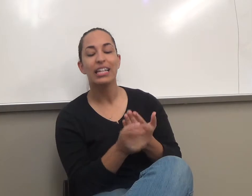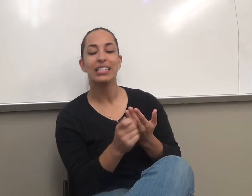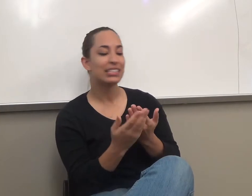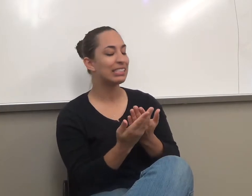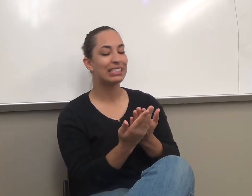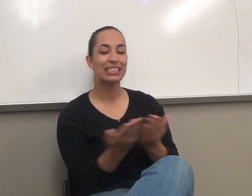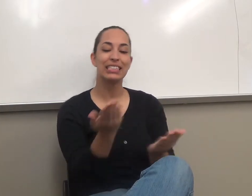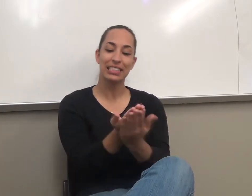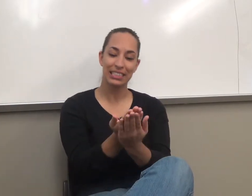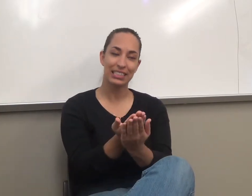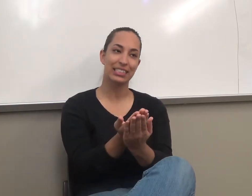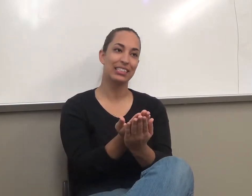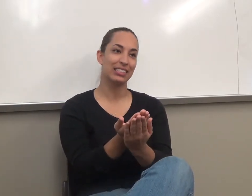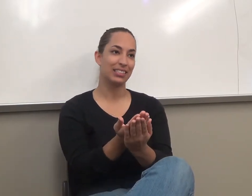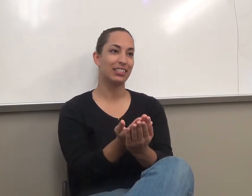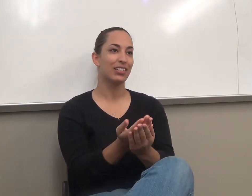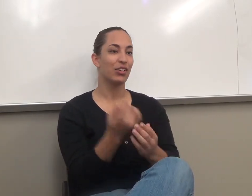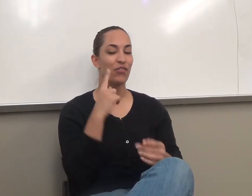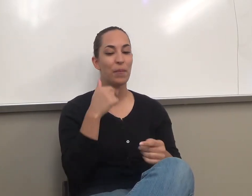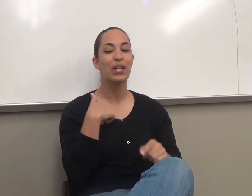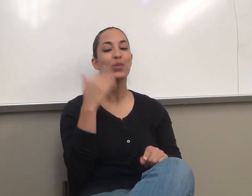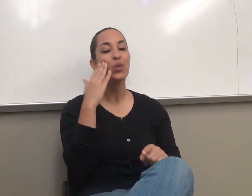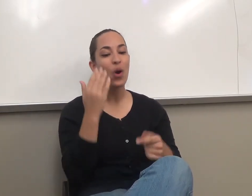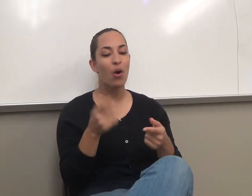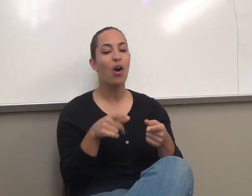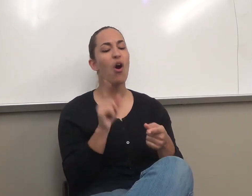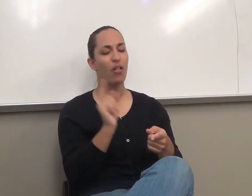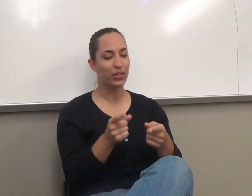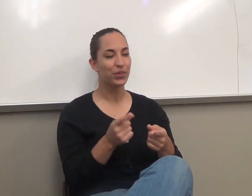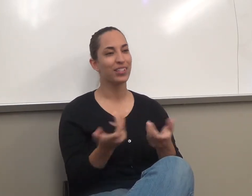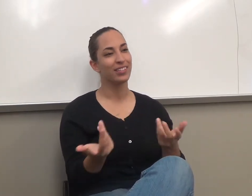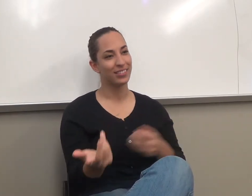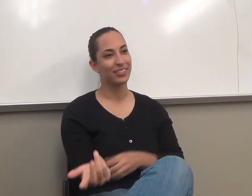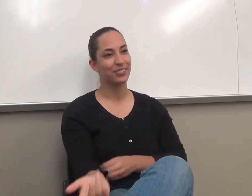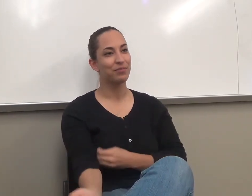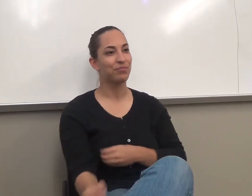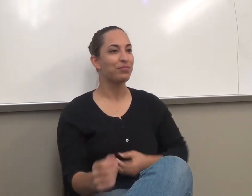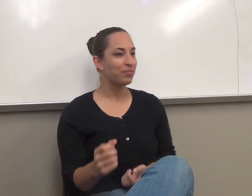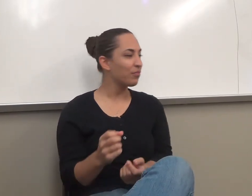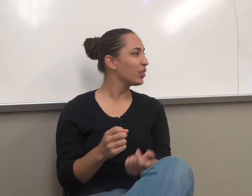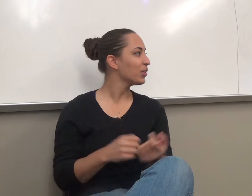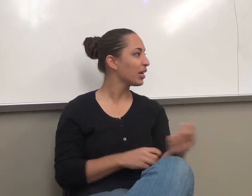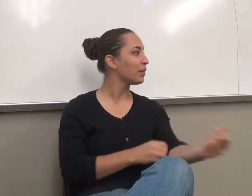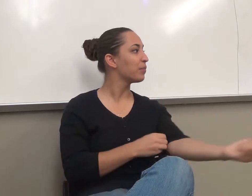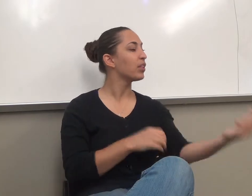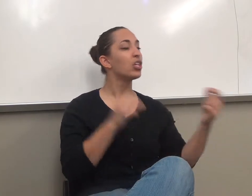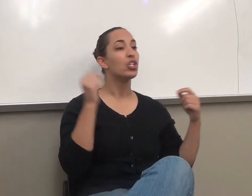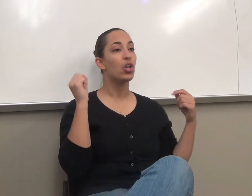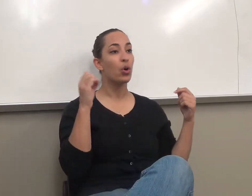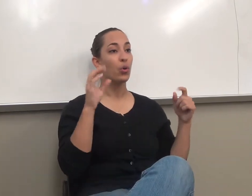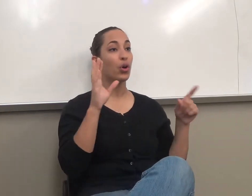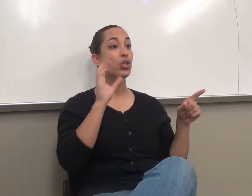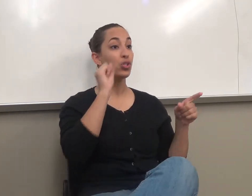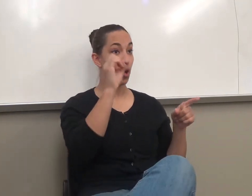Okay? So what you're going to turn in is your worksheet.